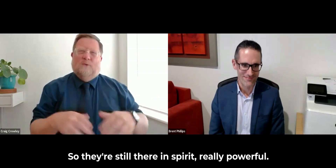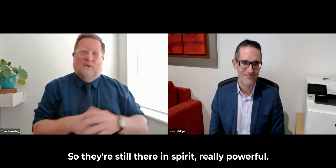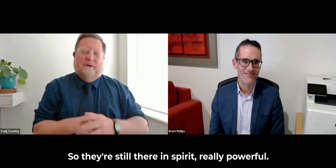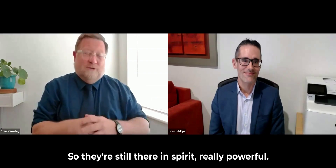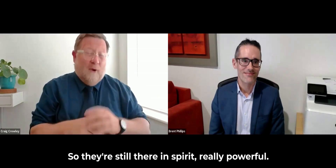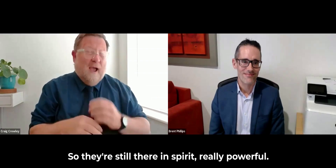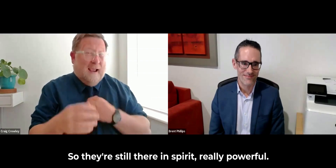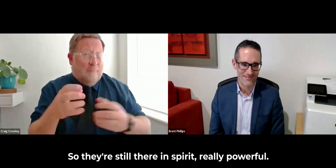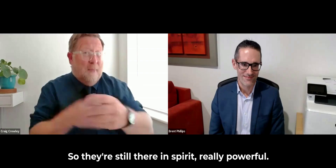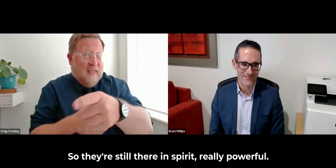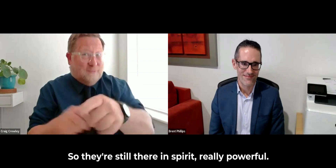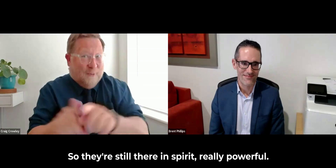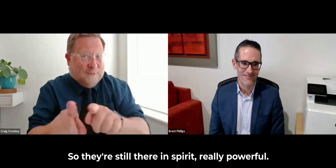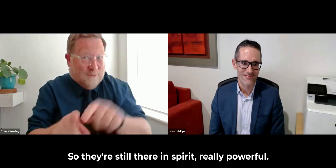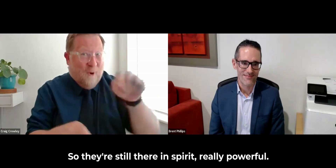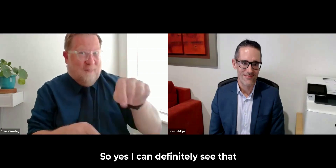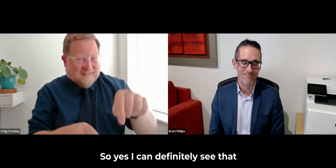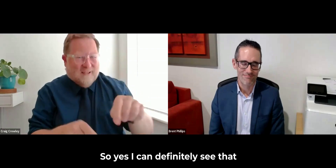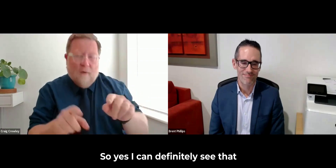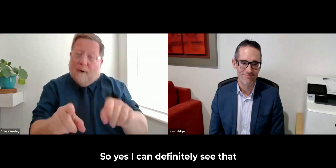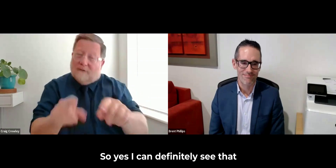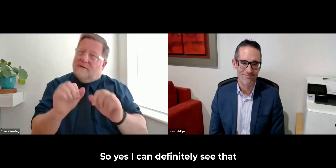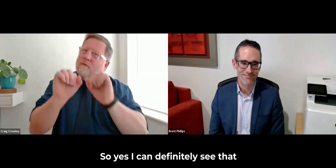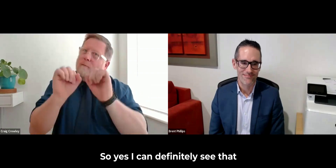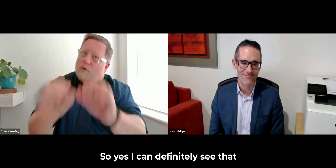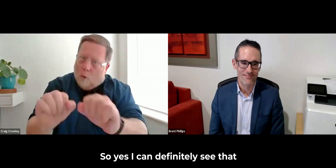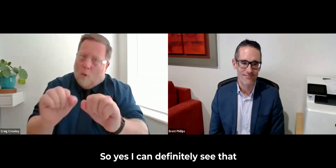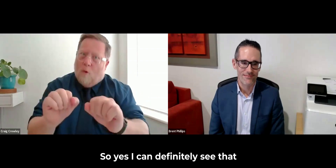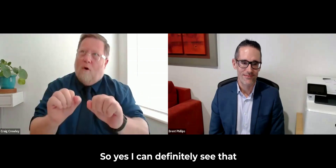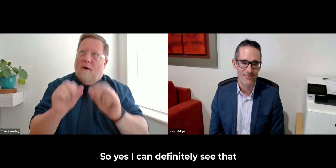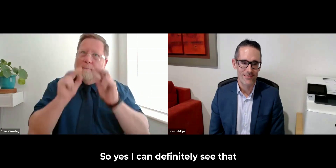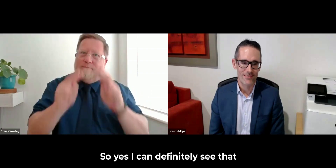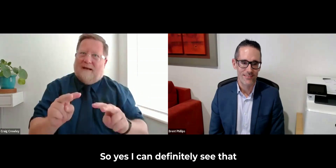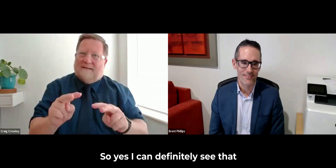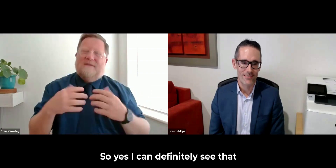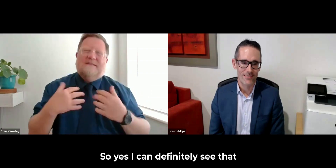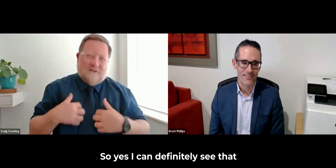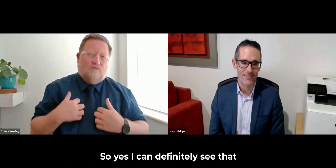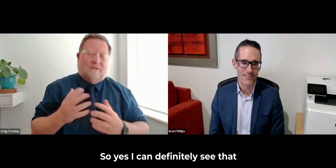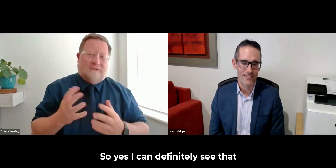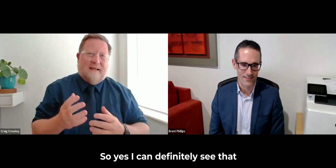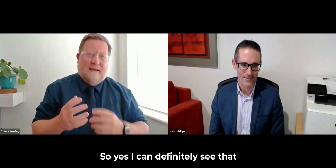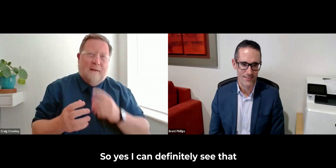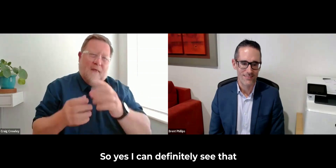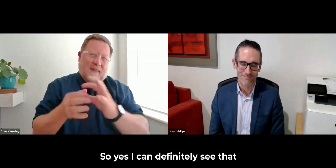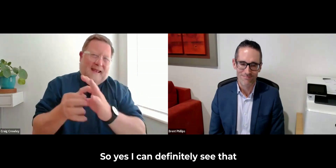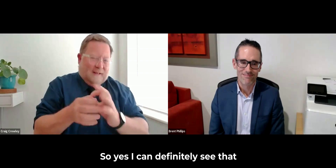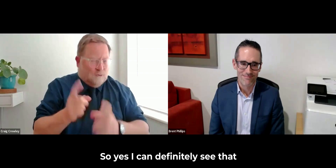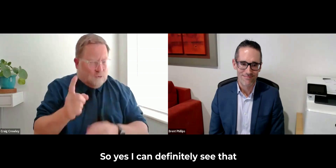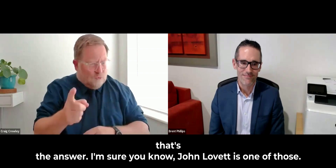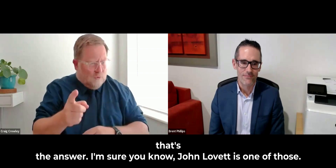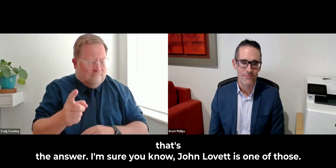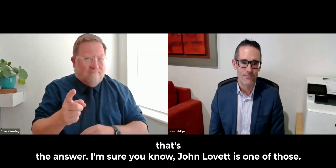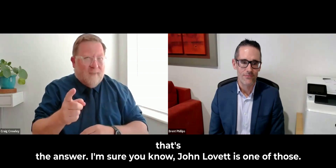spirit. Really powerful. So yes, I can definitely see that.